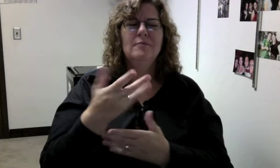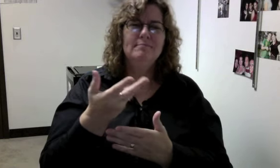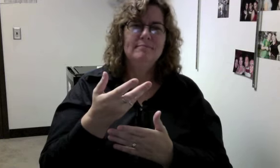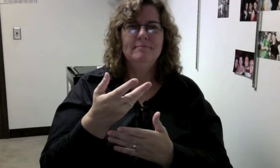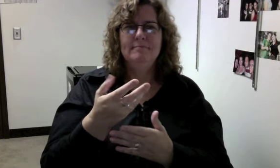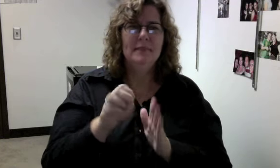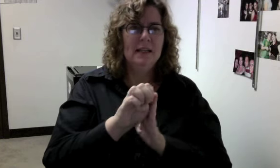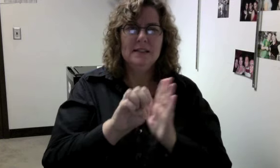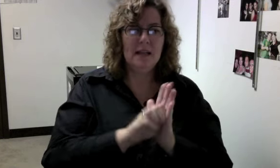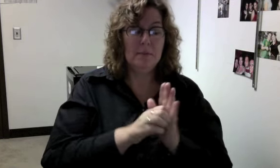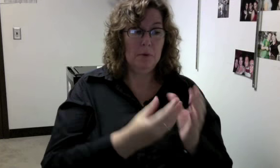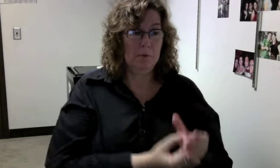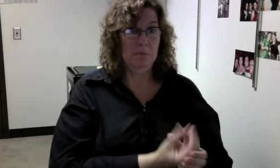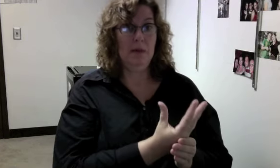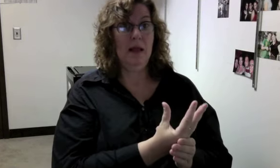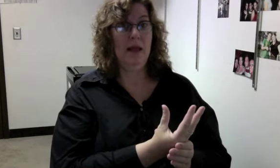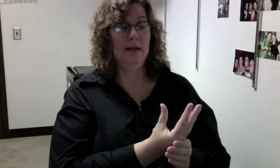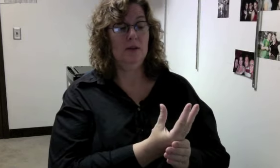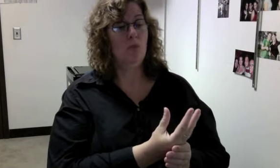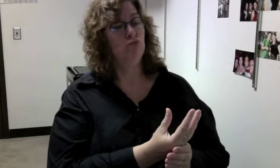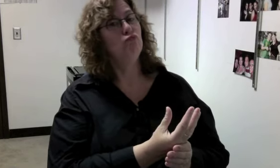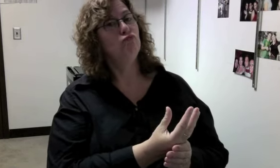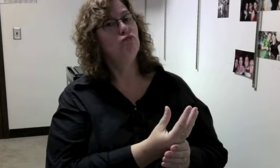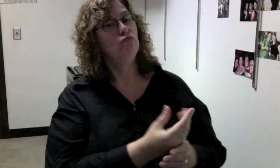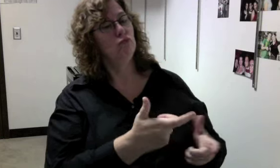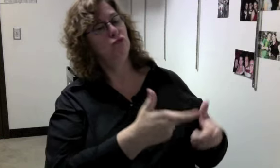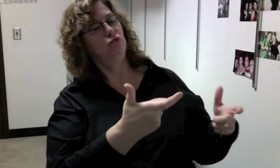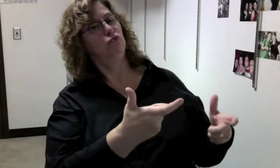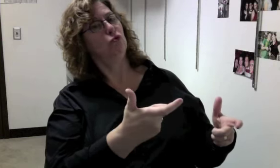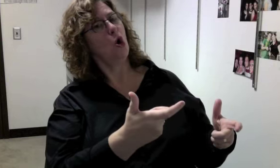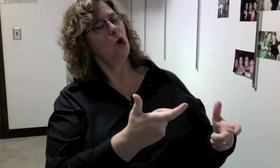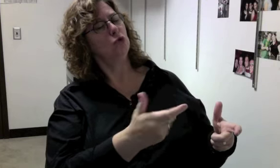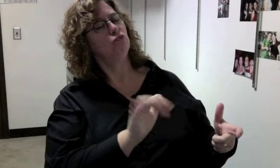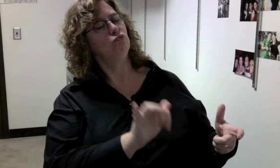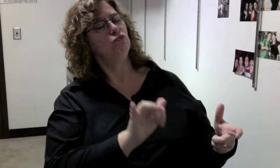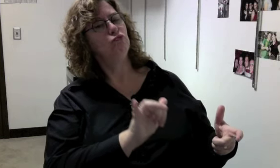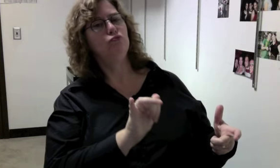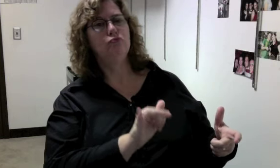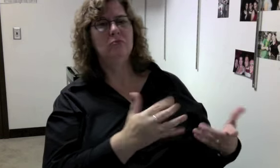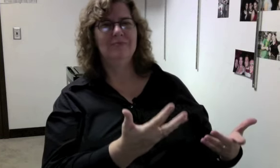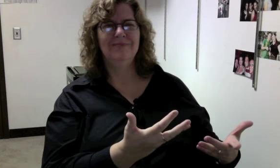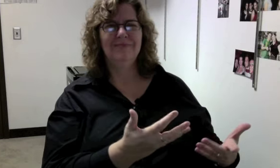Everybody's has different notions. Large might be different, so it needs to be something you can measure.